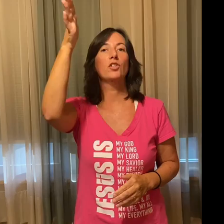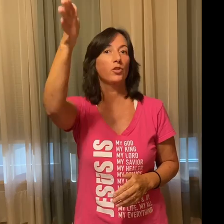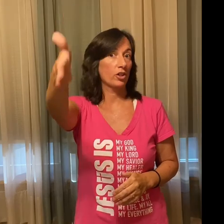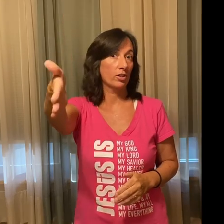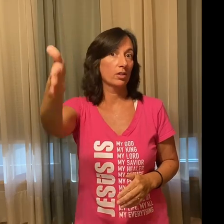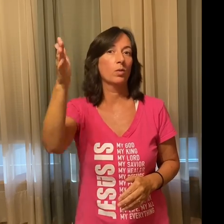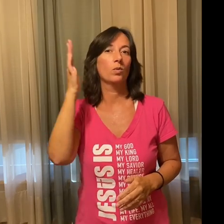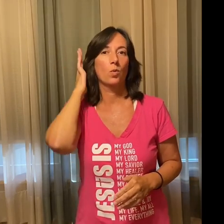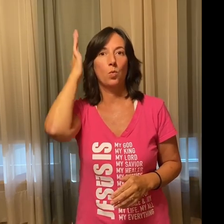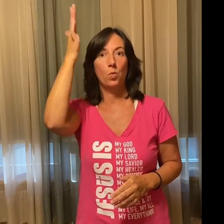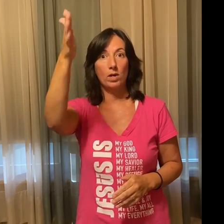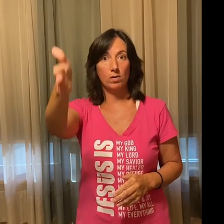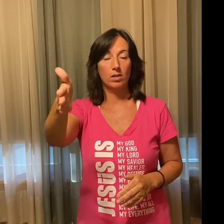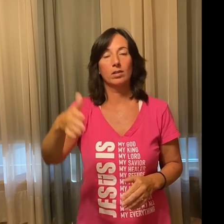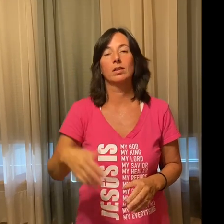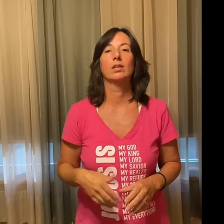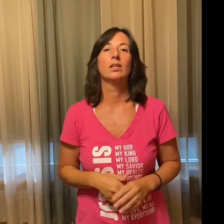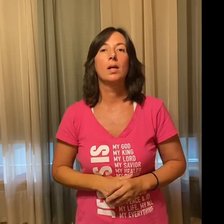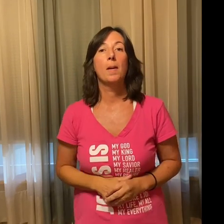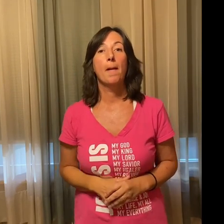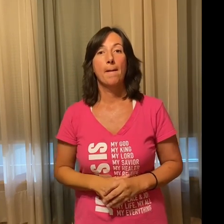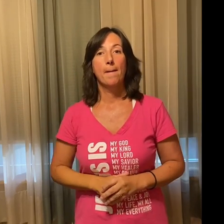the future, will.